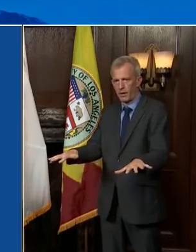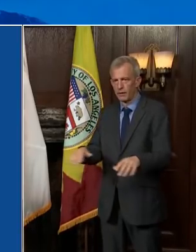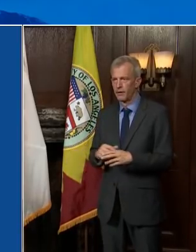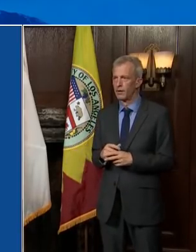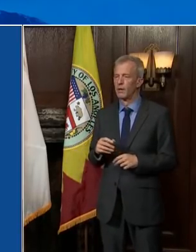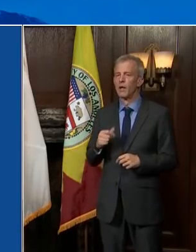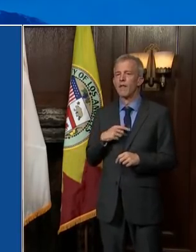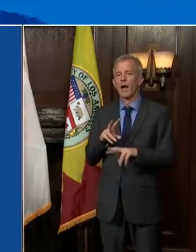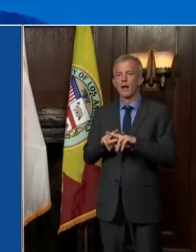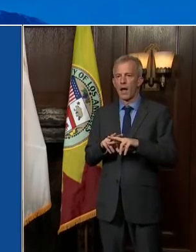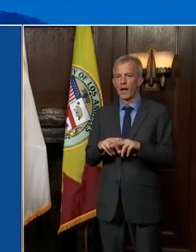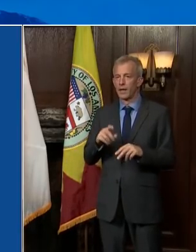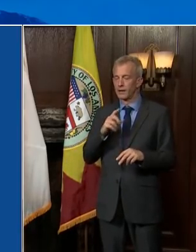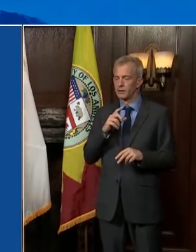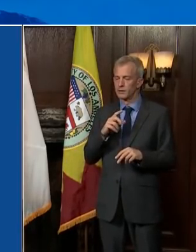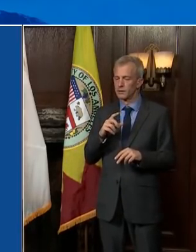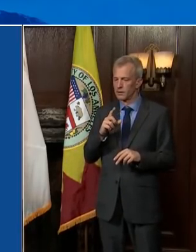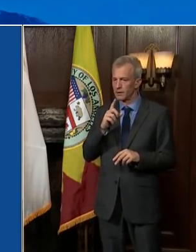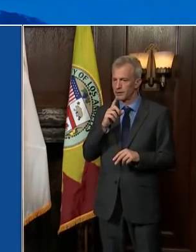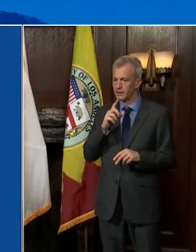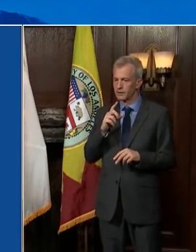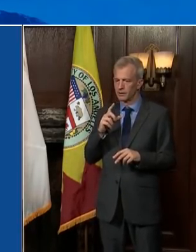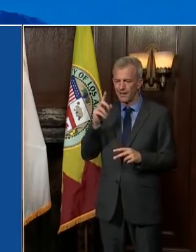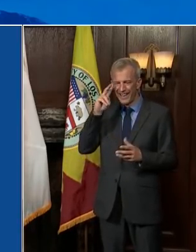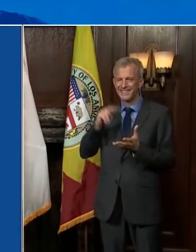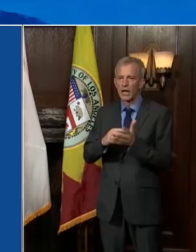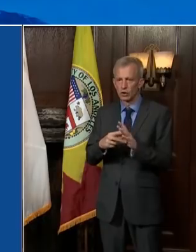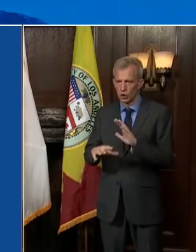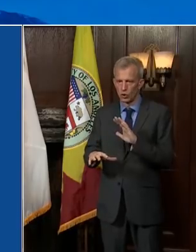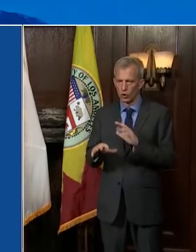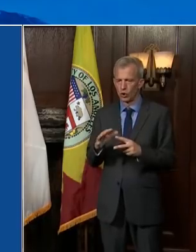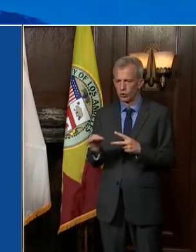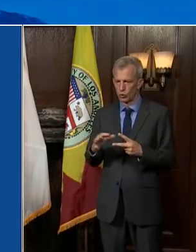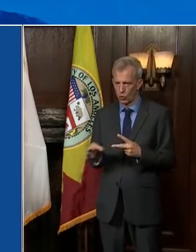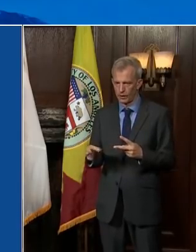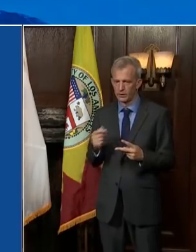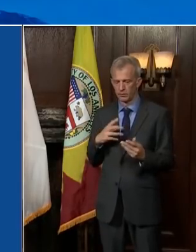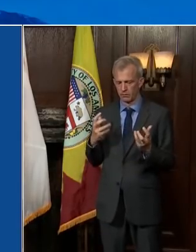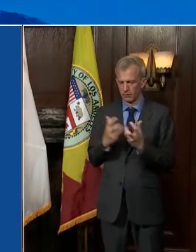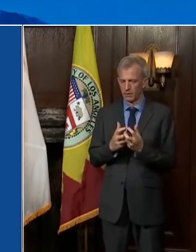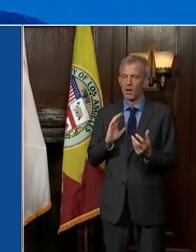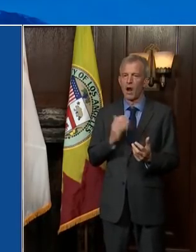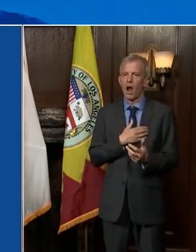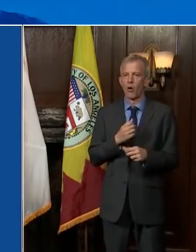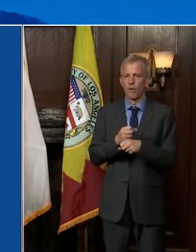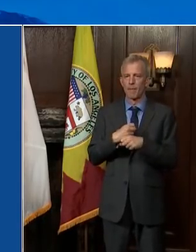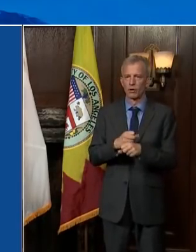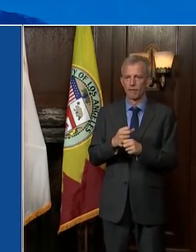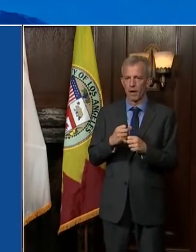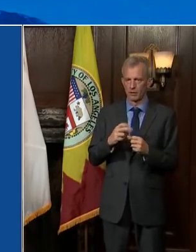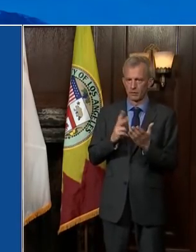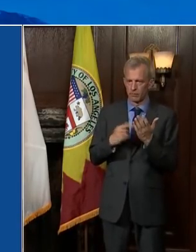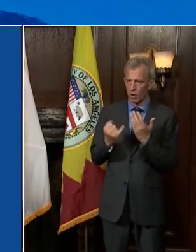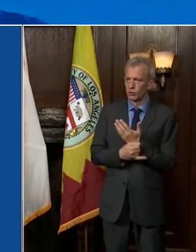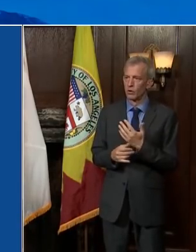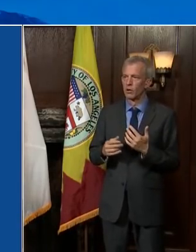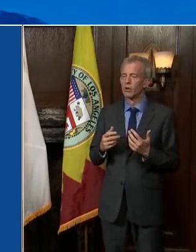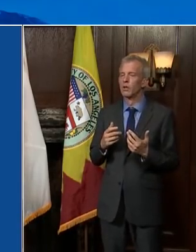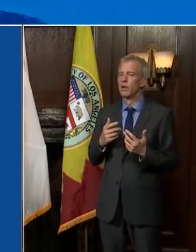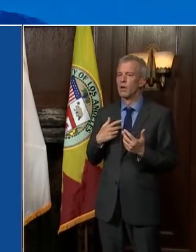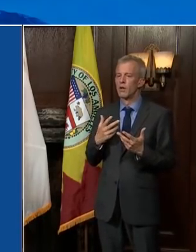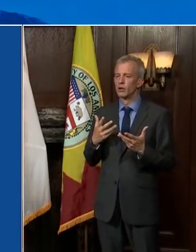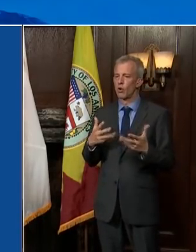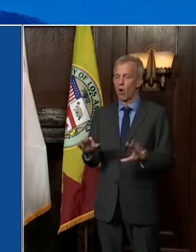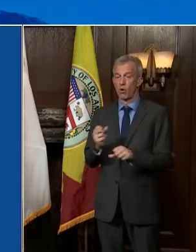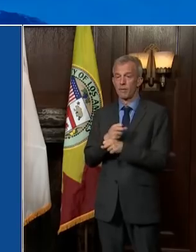and aligns with my LA Protects manufacturing initiative, which is already yielding results and producing non-medical